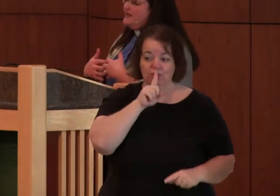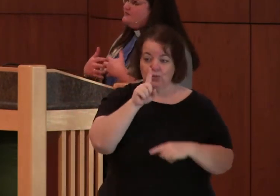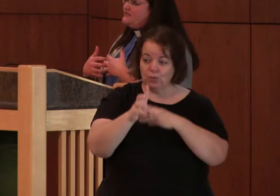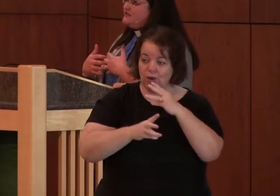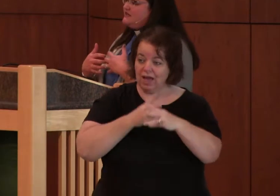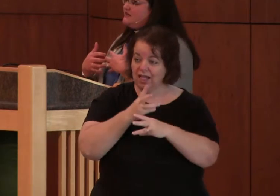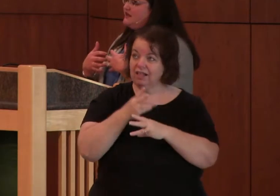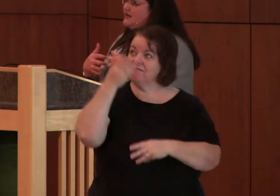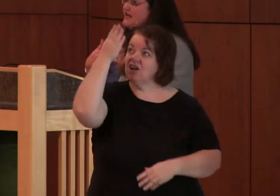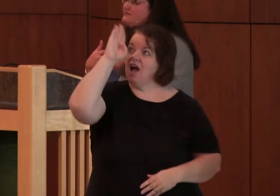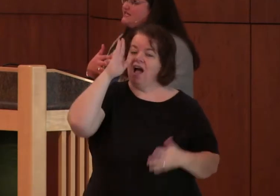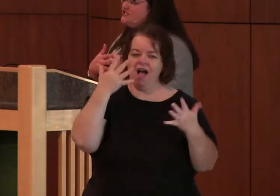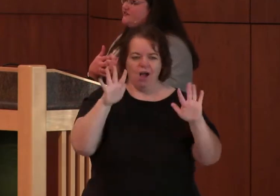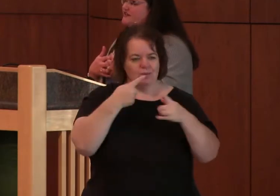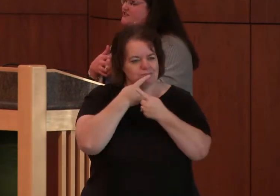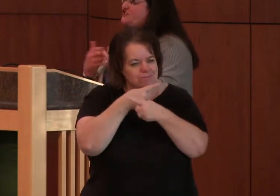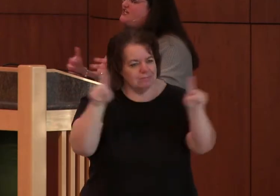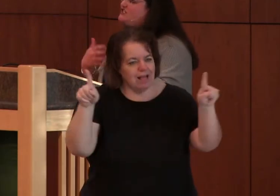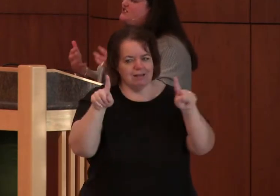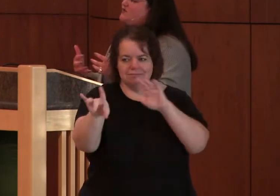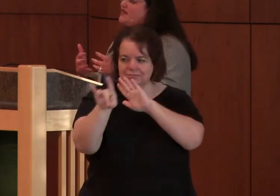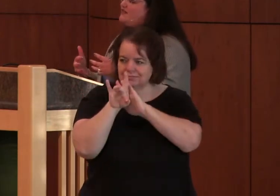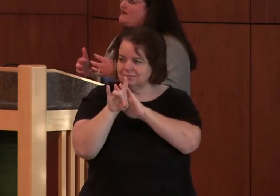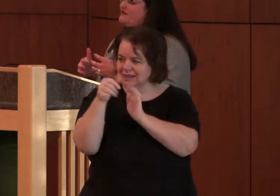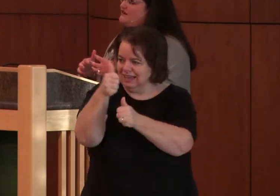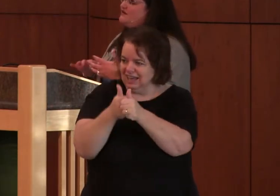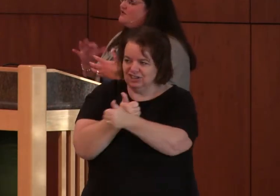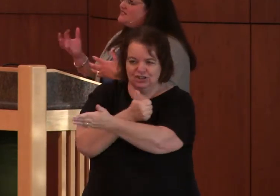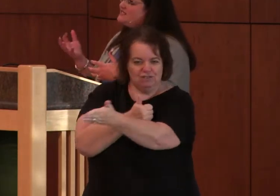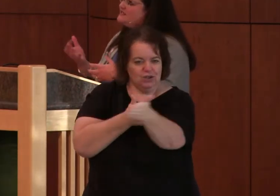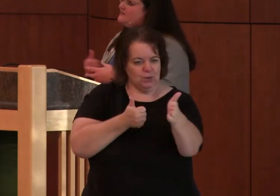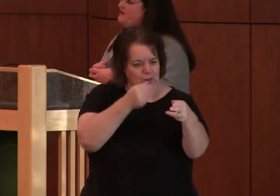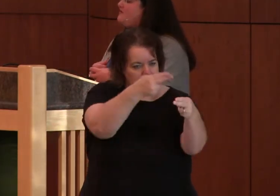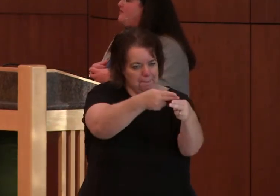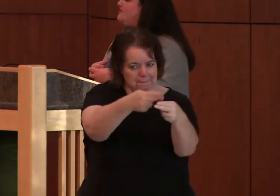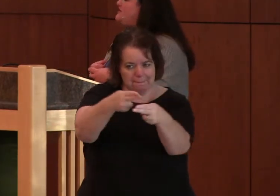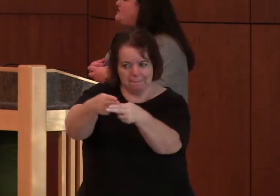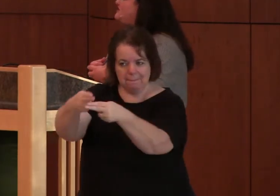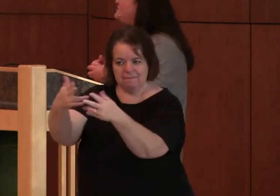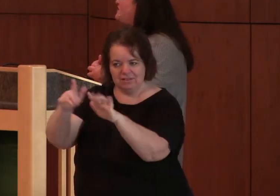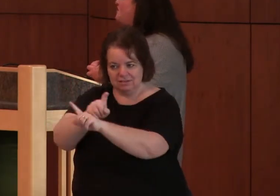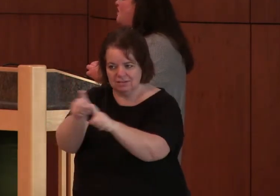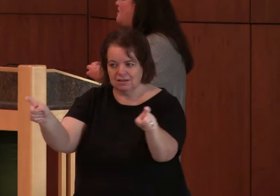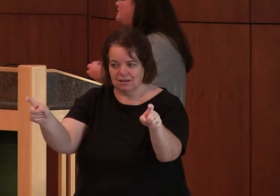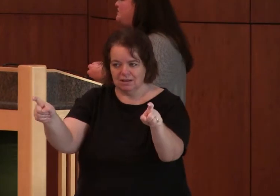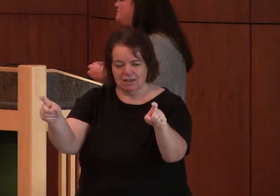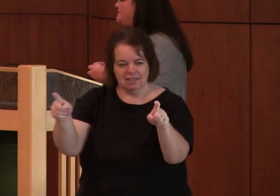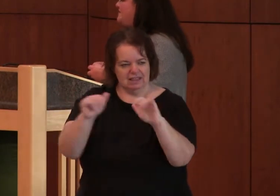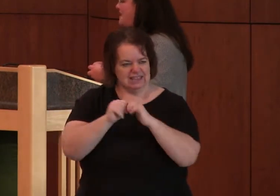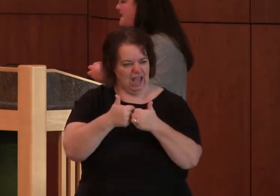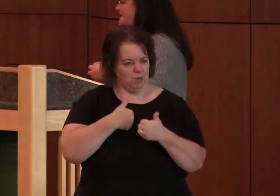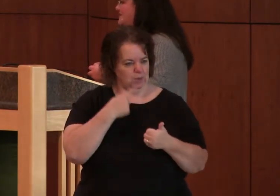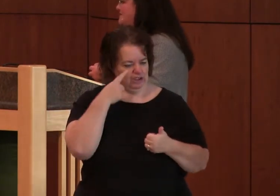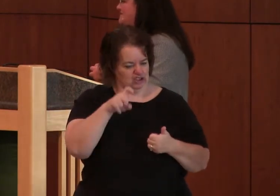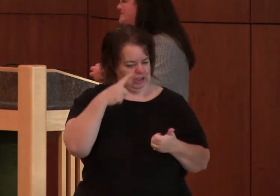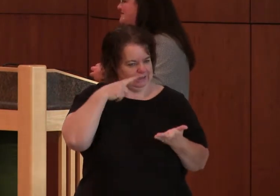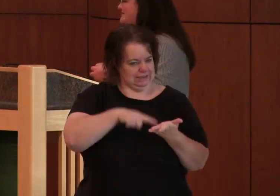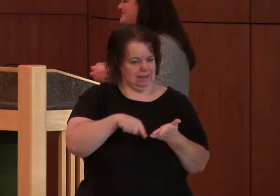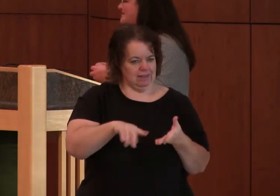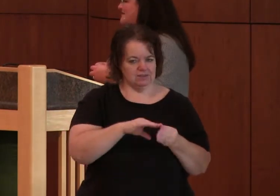already claimed and named each of us changes the way that we see this parable. You see, we are all children of